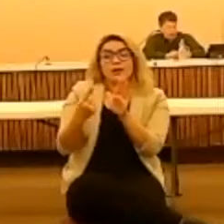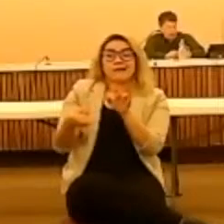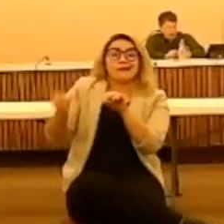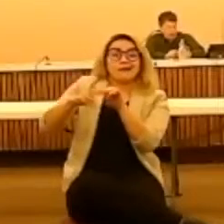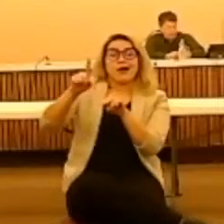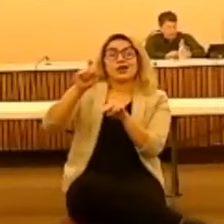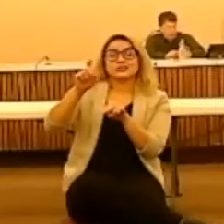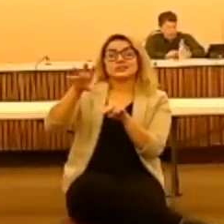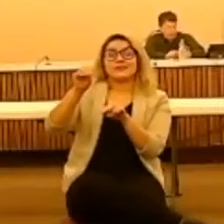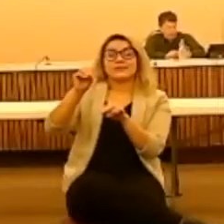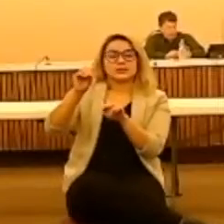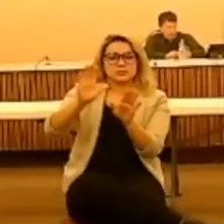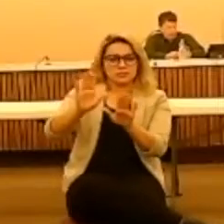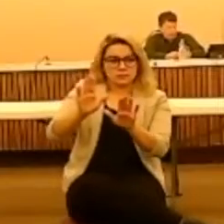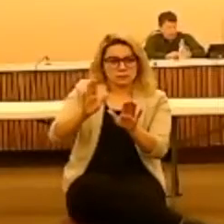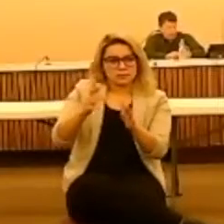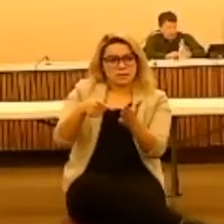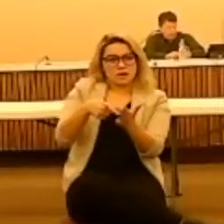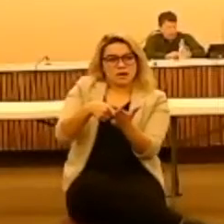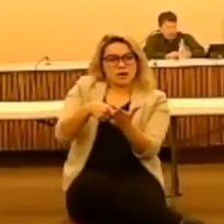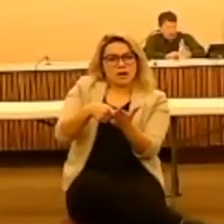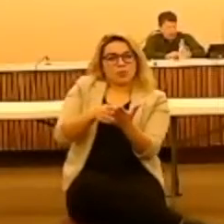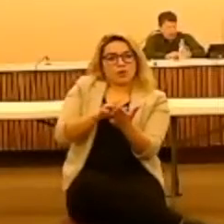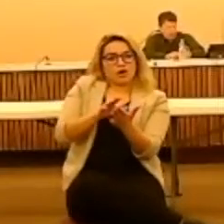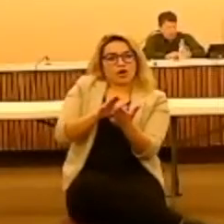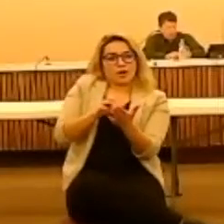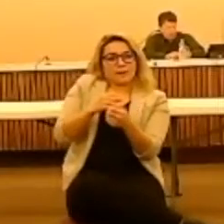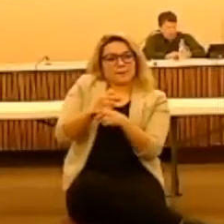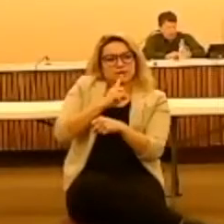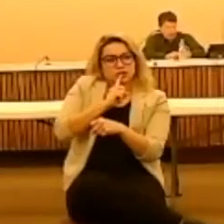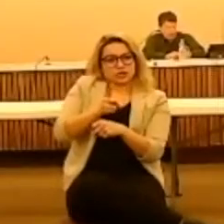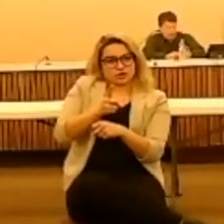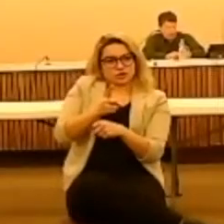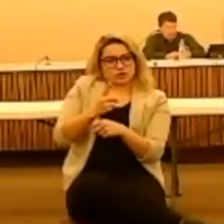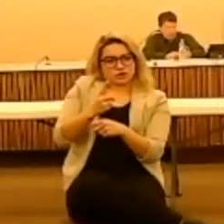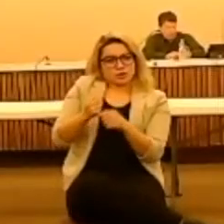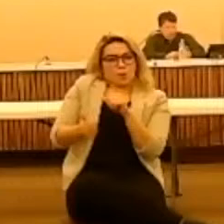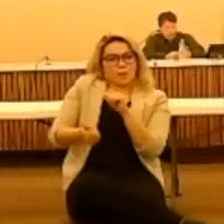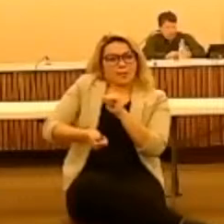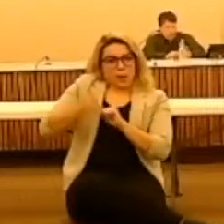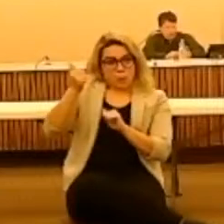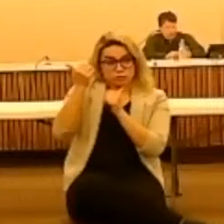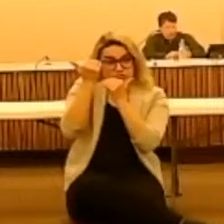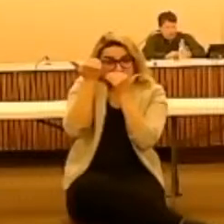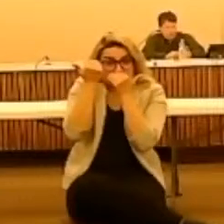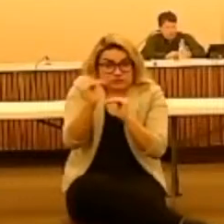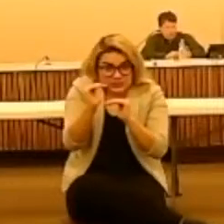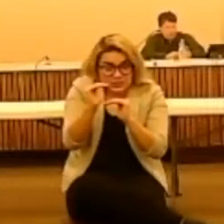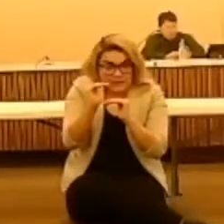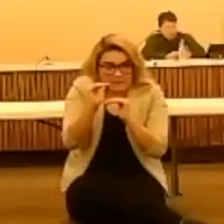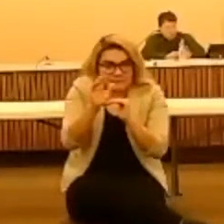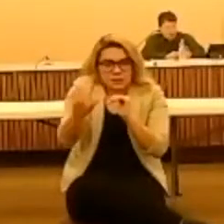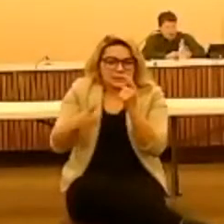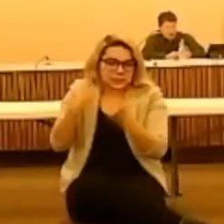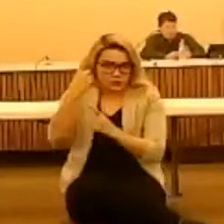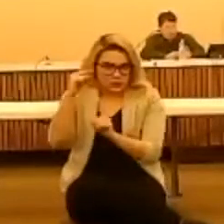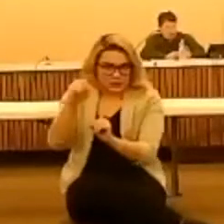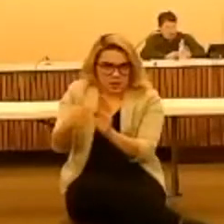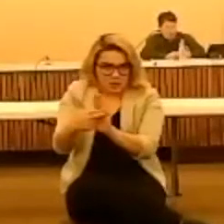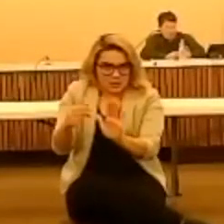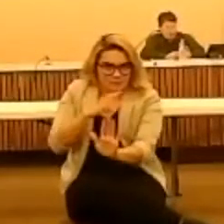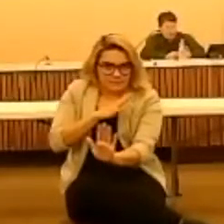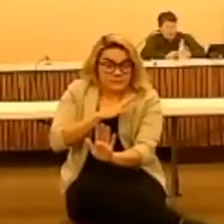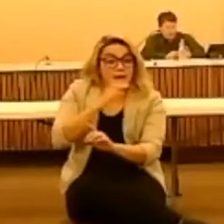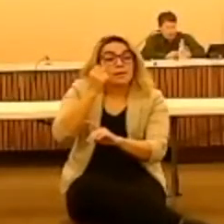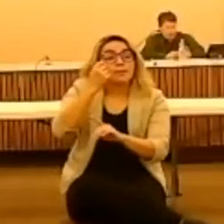category. And for industrial and commercial, it's 150 feet. But for multiple dwelling, it's only